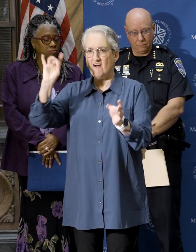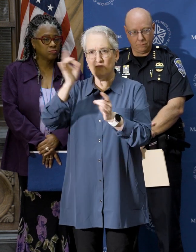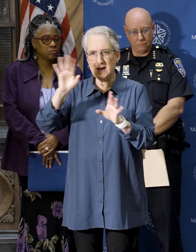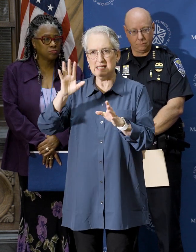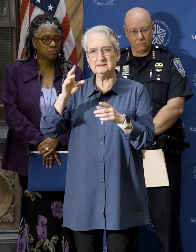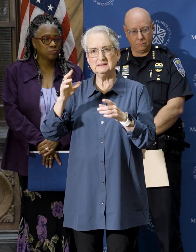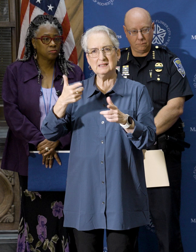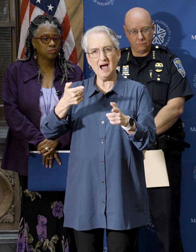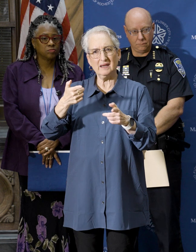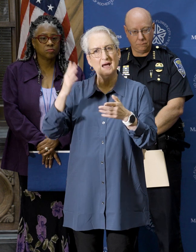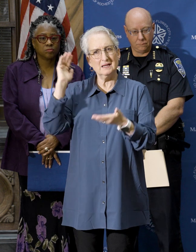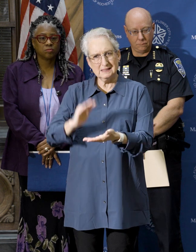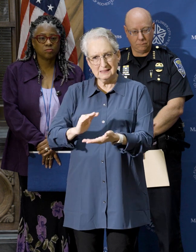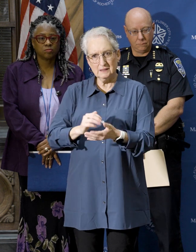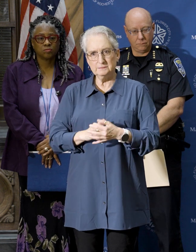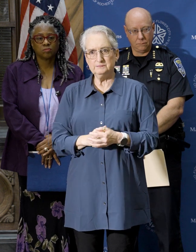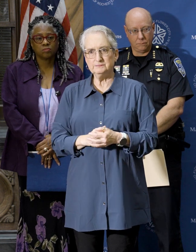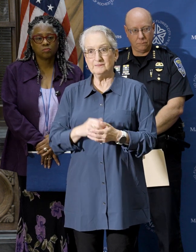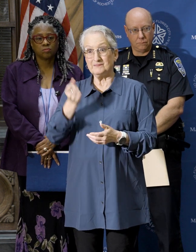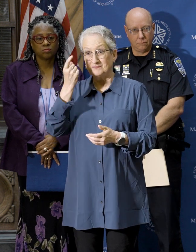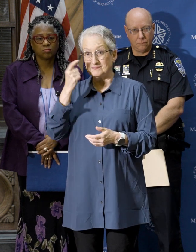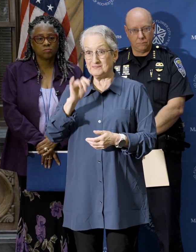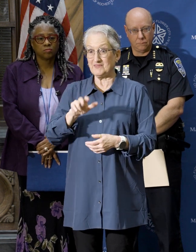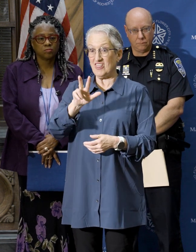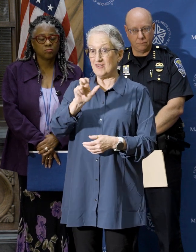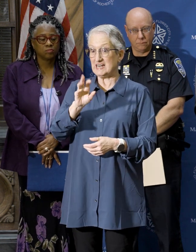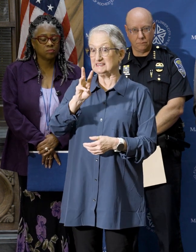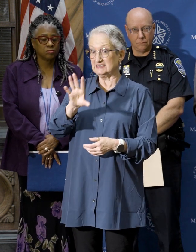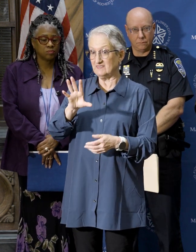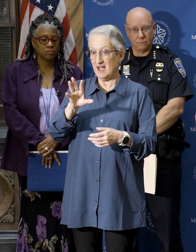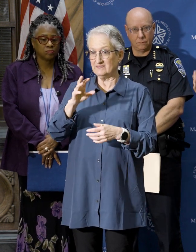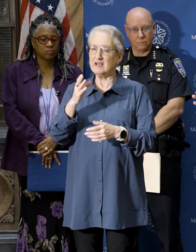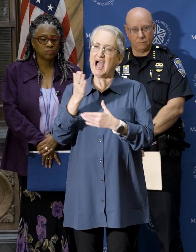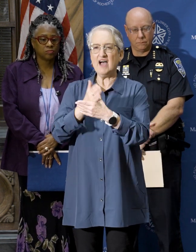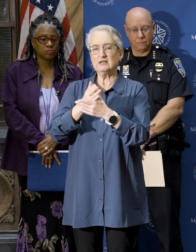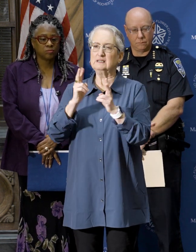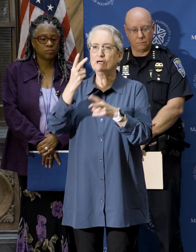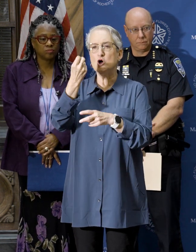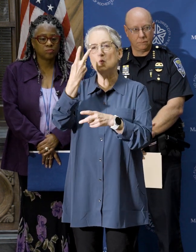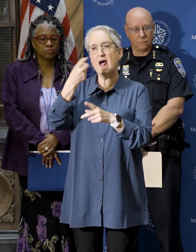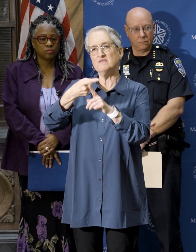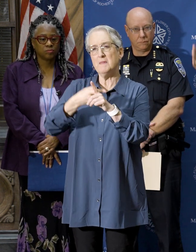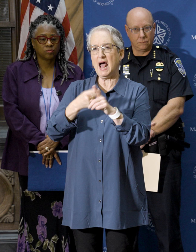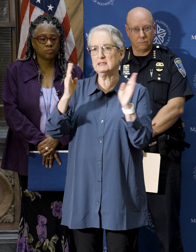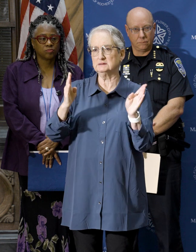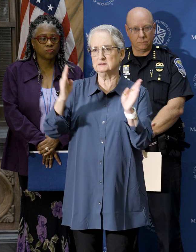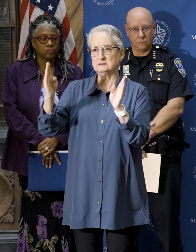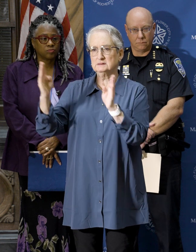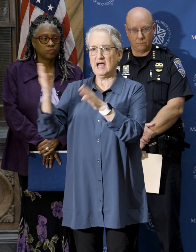365-day rolling average of shootings. This metric essentially treats every day of the year as if it were the